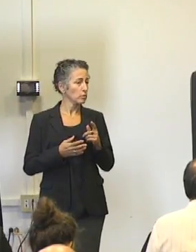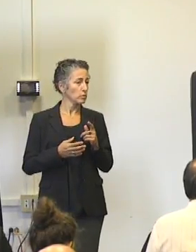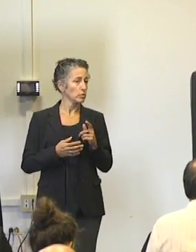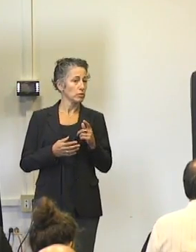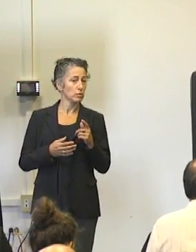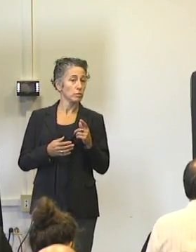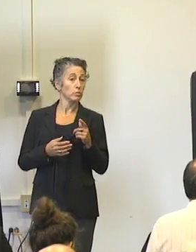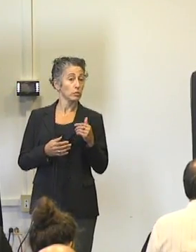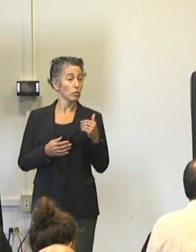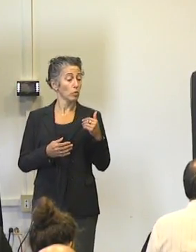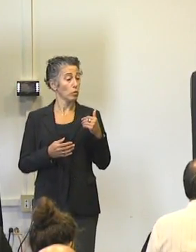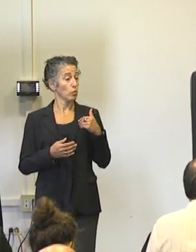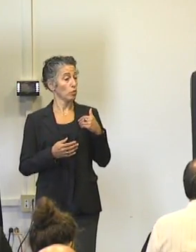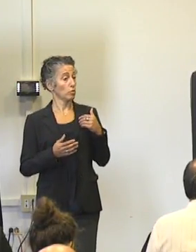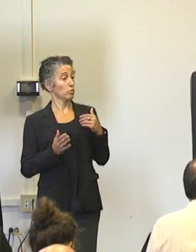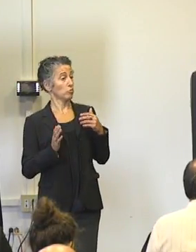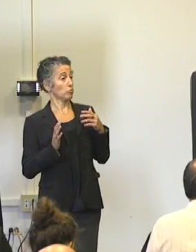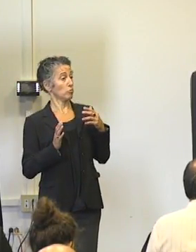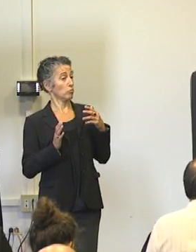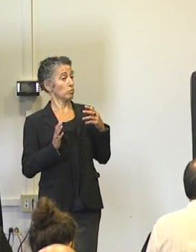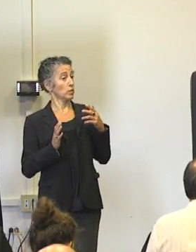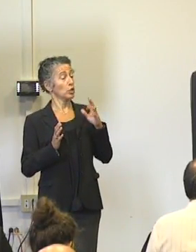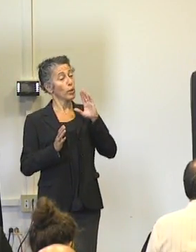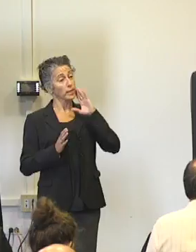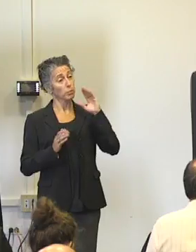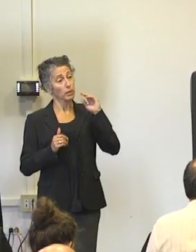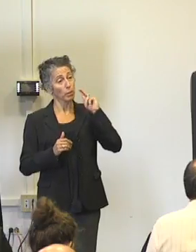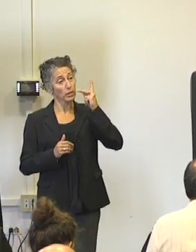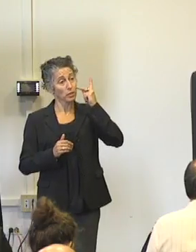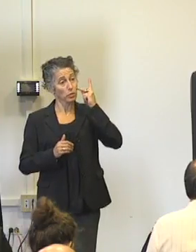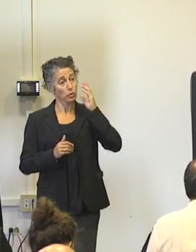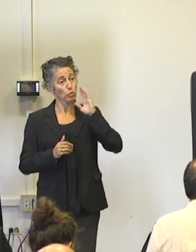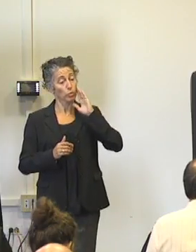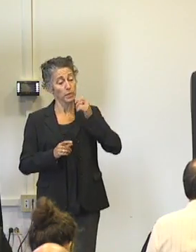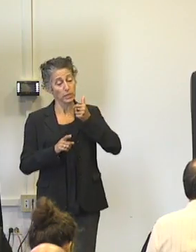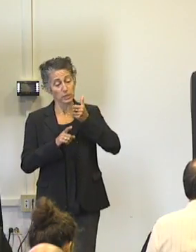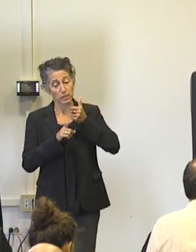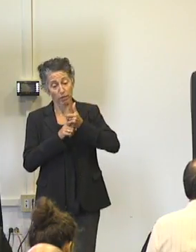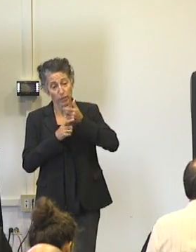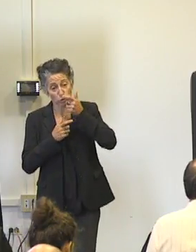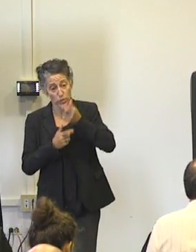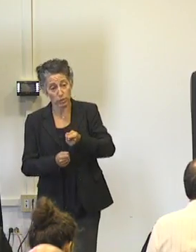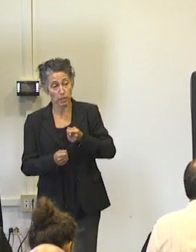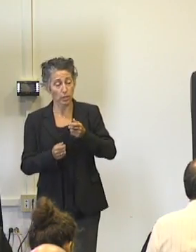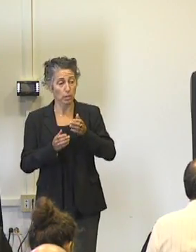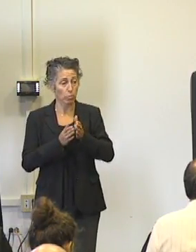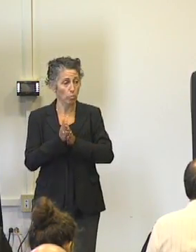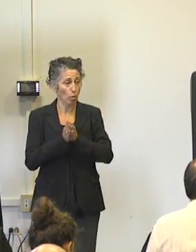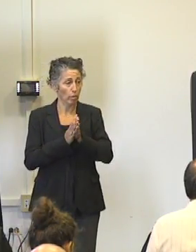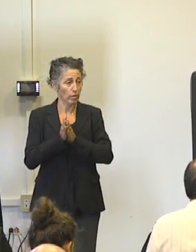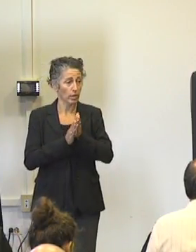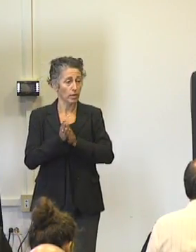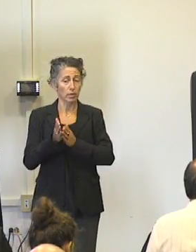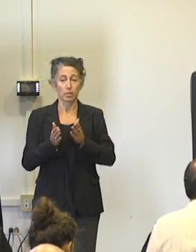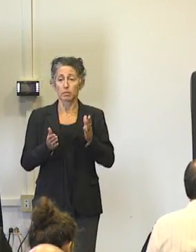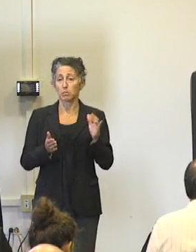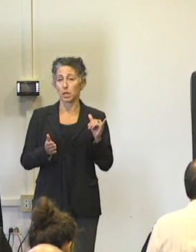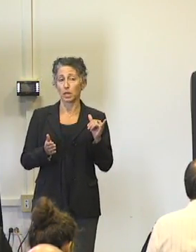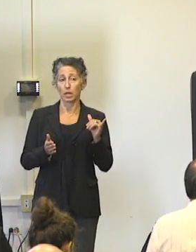in my own discipline. Expecting that politicians are self-interested and they're motivated by getting